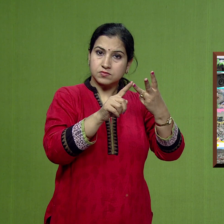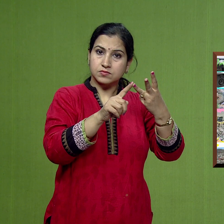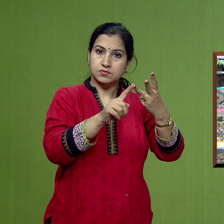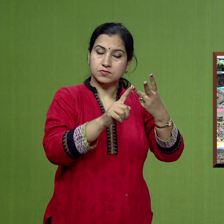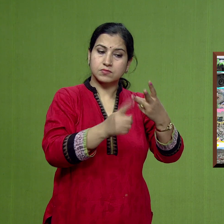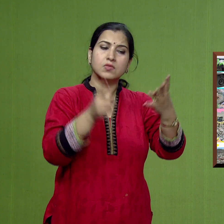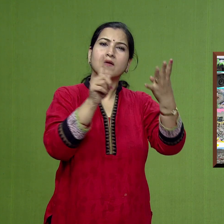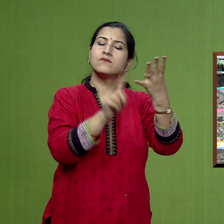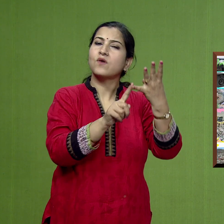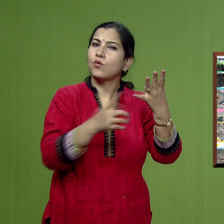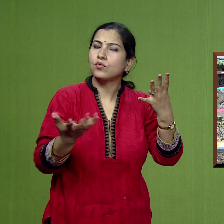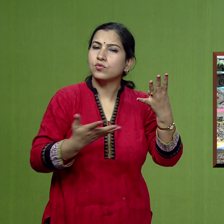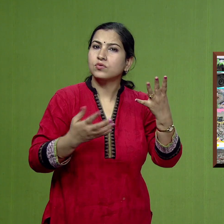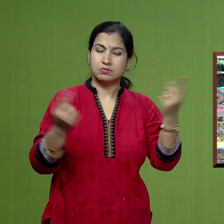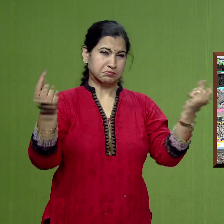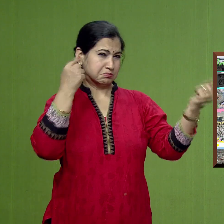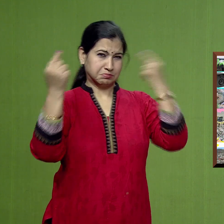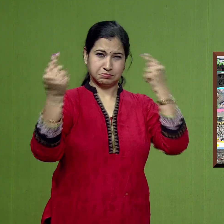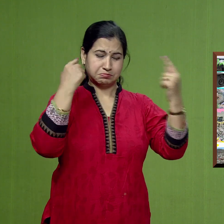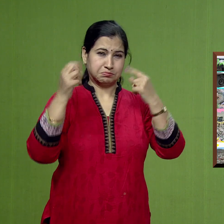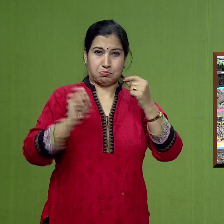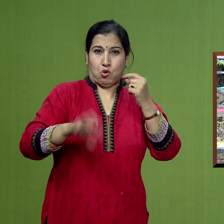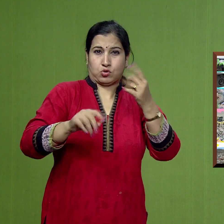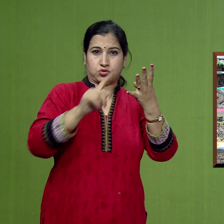And the fourth is noise pollution.